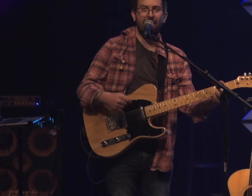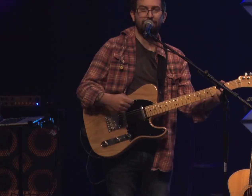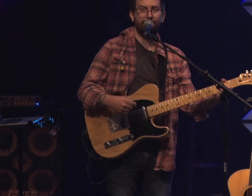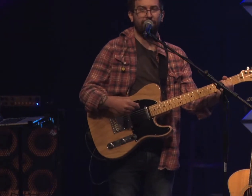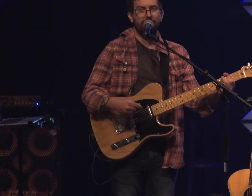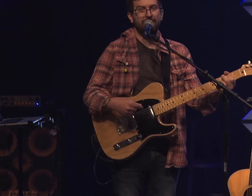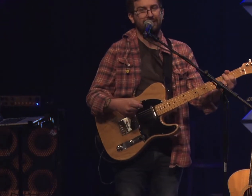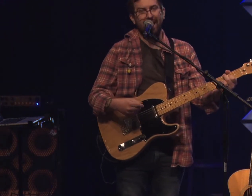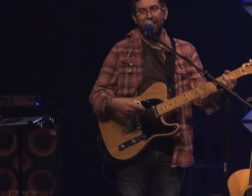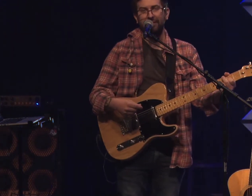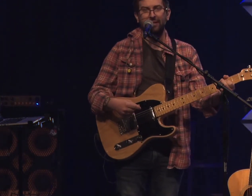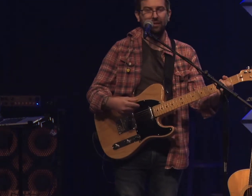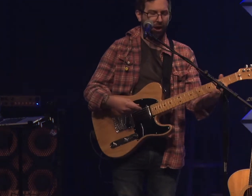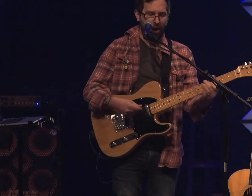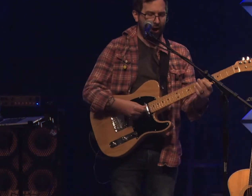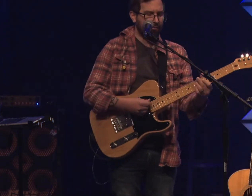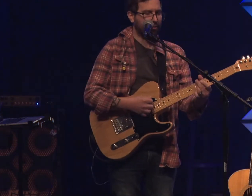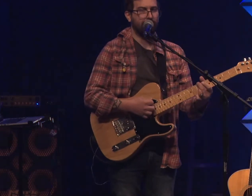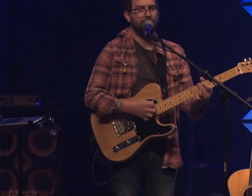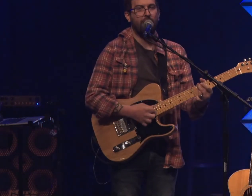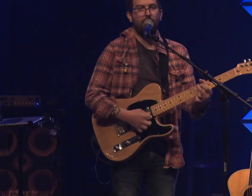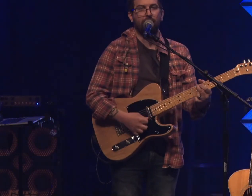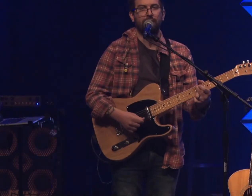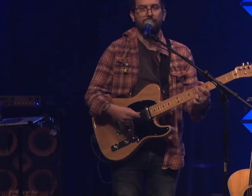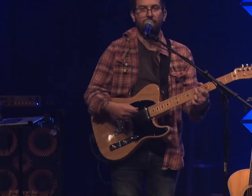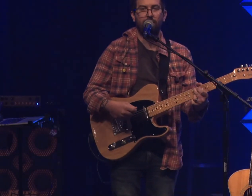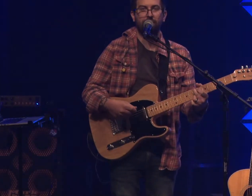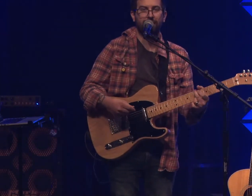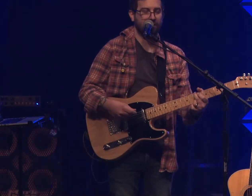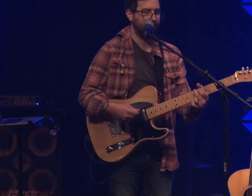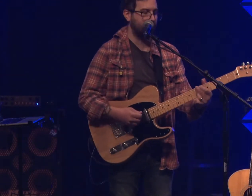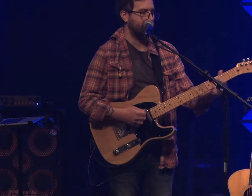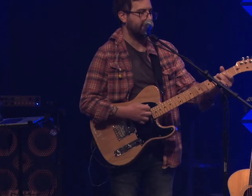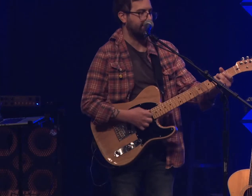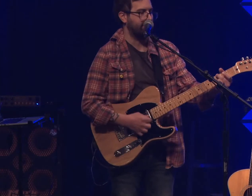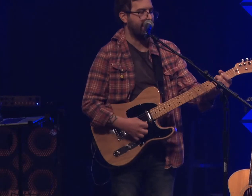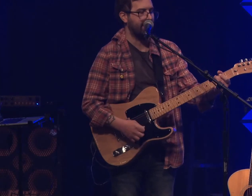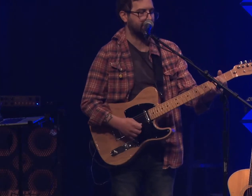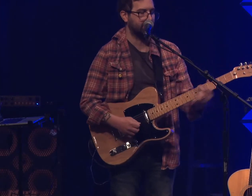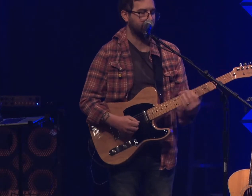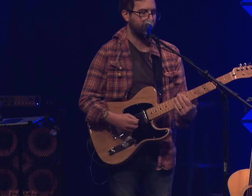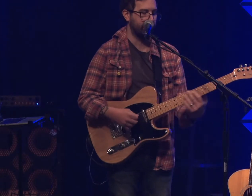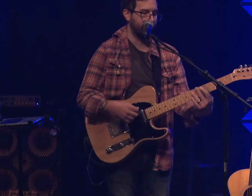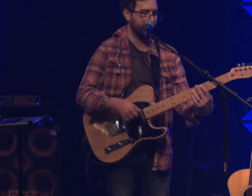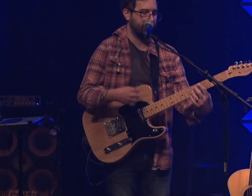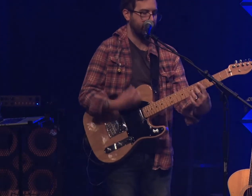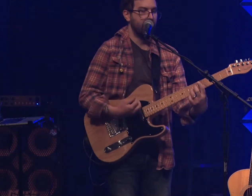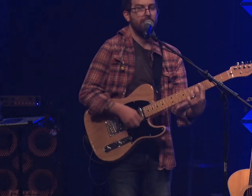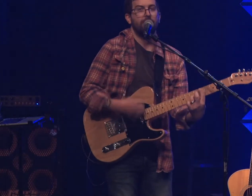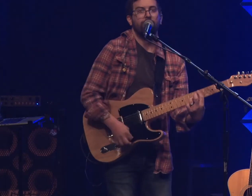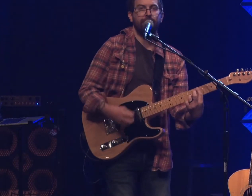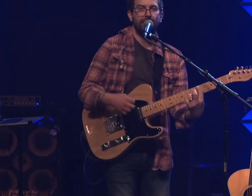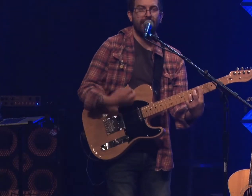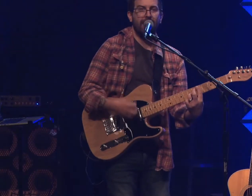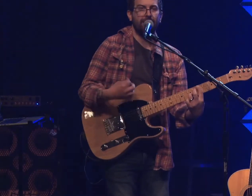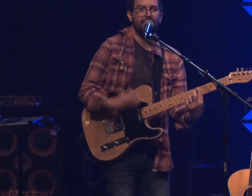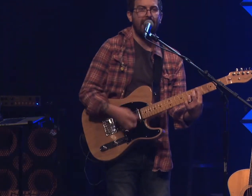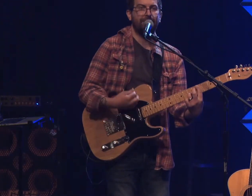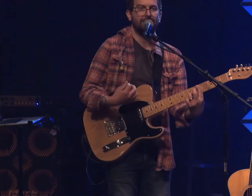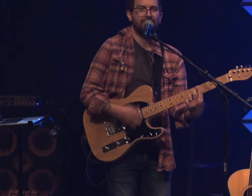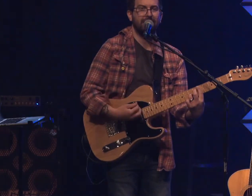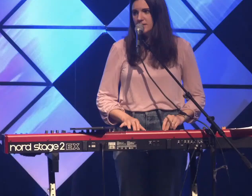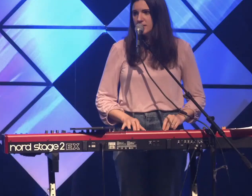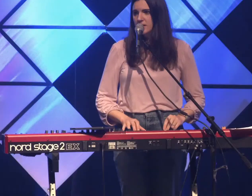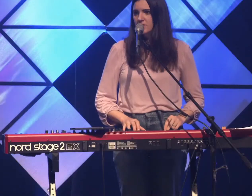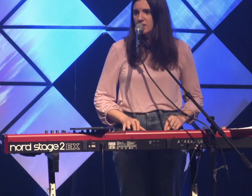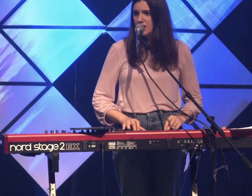the guards before they sound the alarm. Come on, catch me, we got miles to run. We are alive,